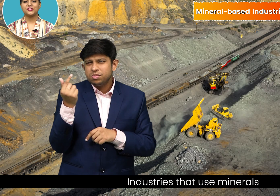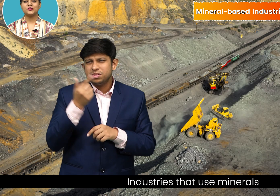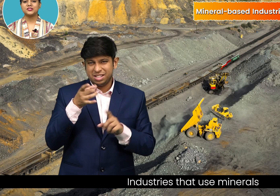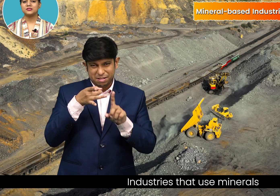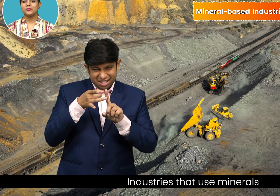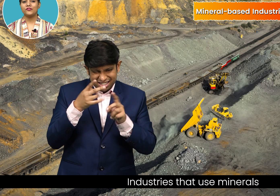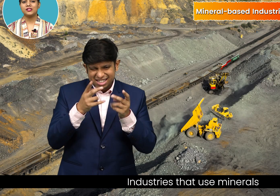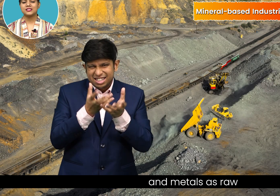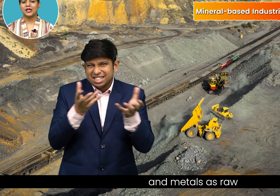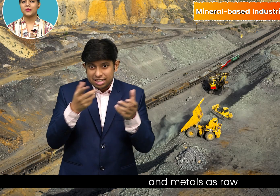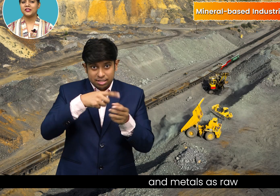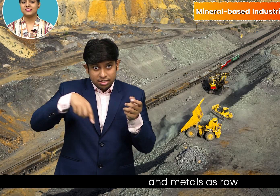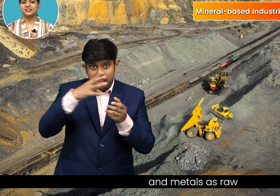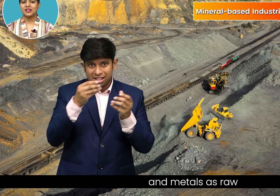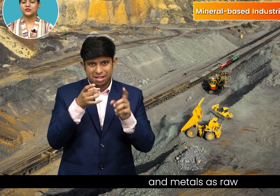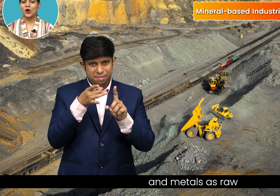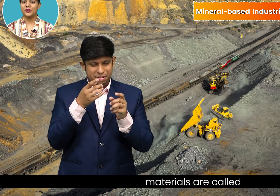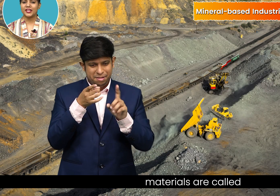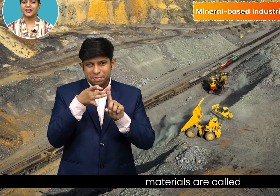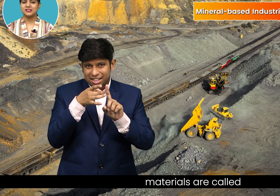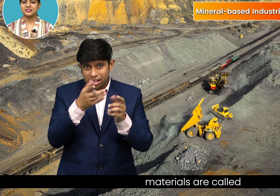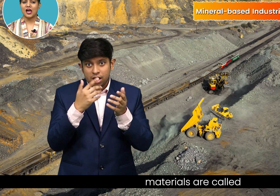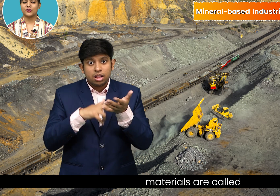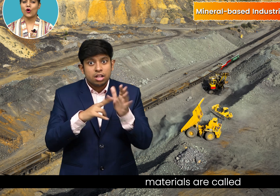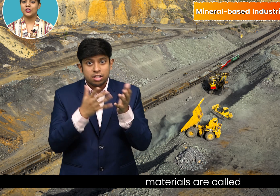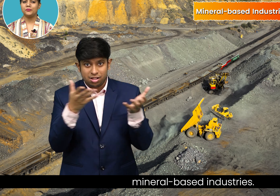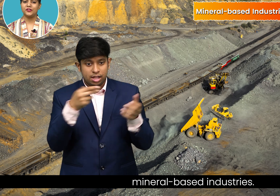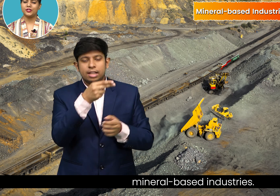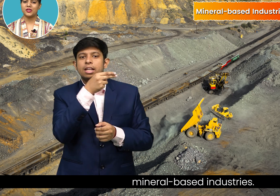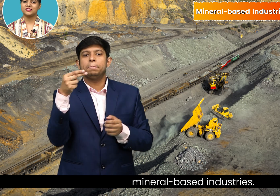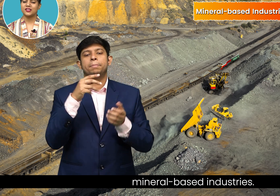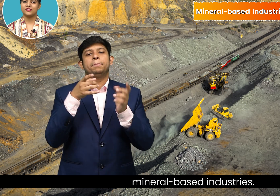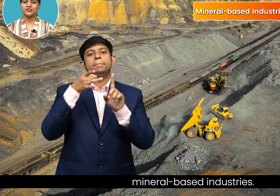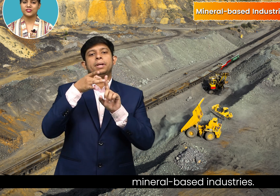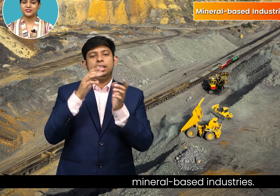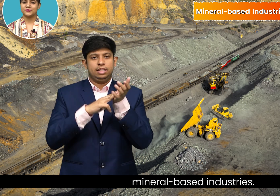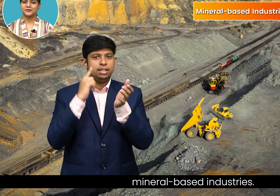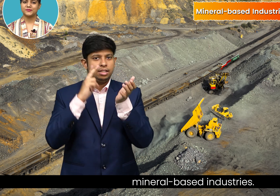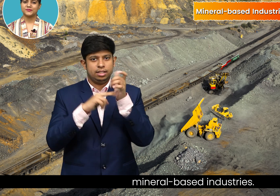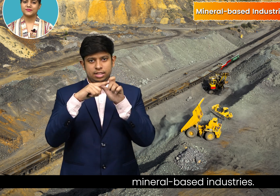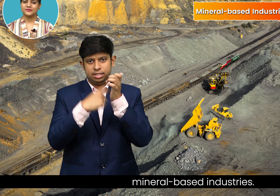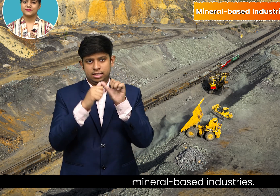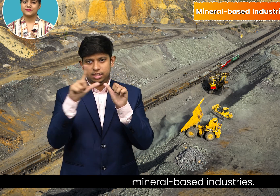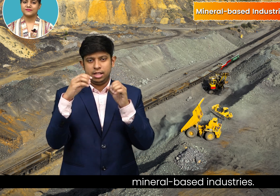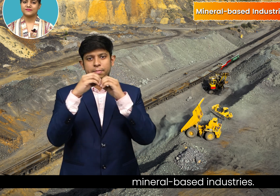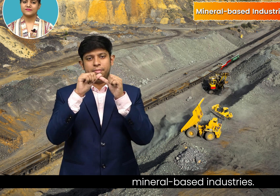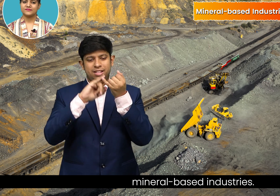Industries that uses minerals and metals as raw materials are called mineral-based industries.